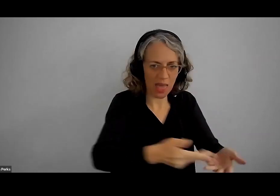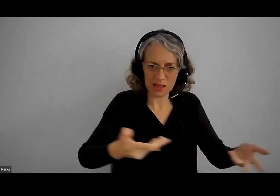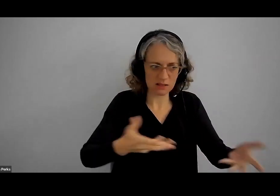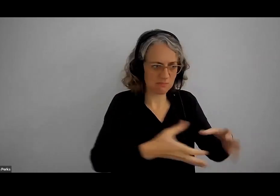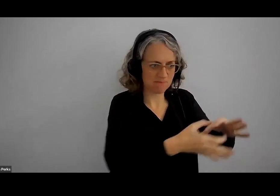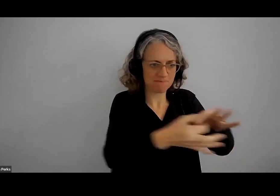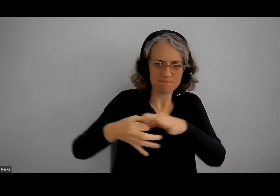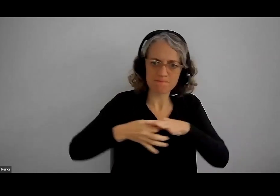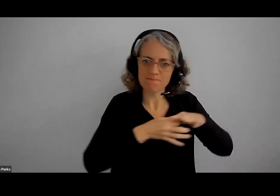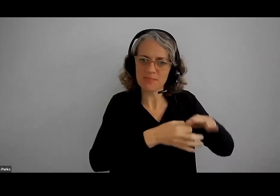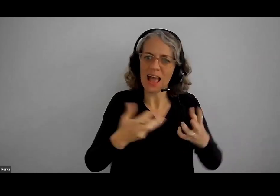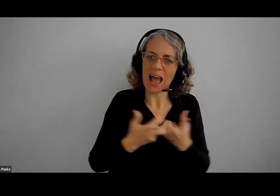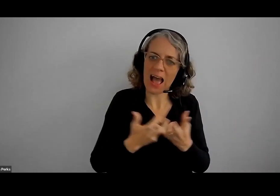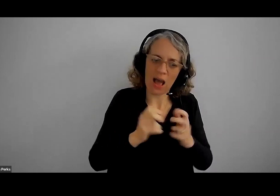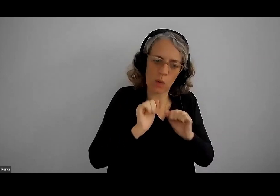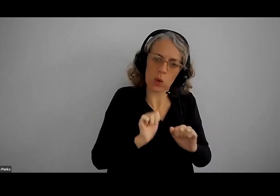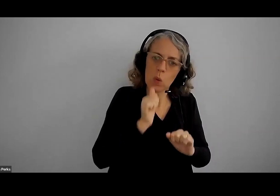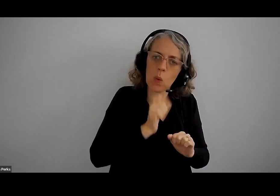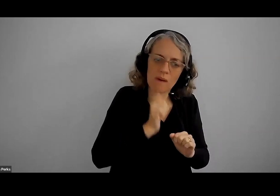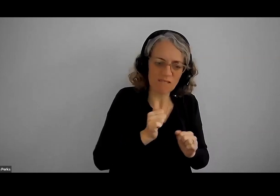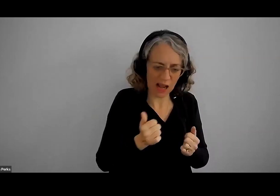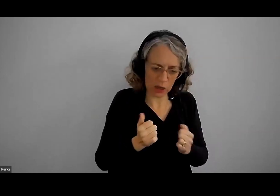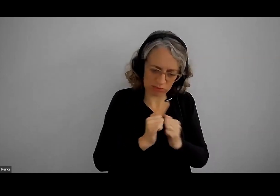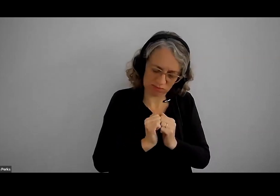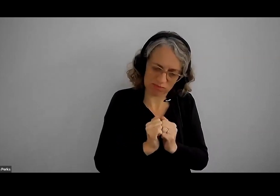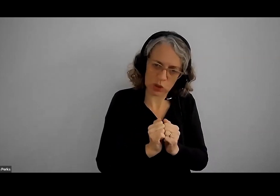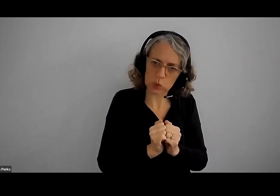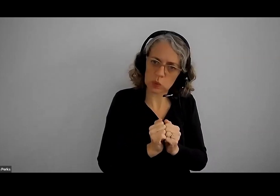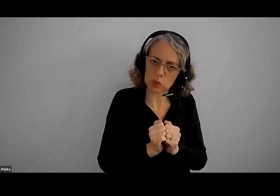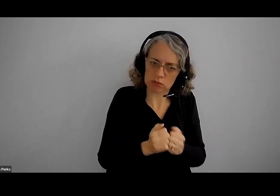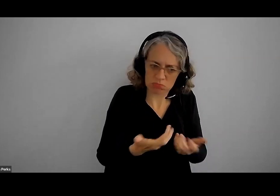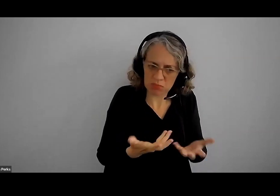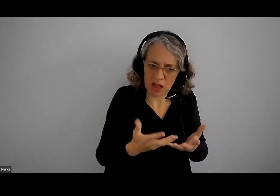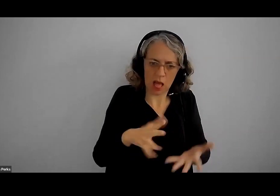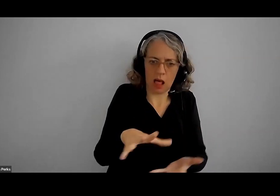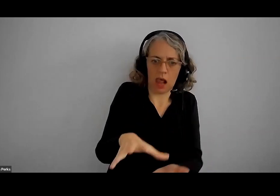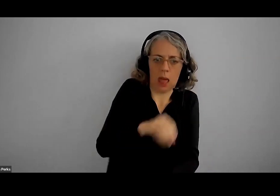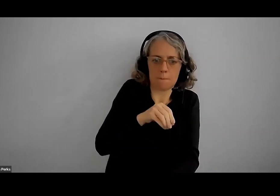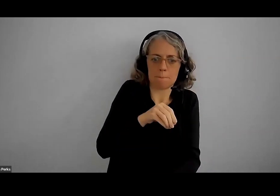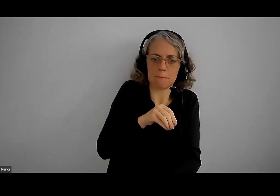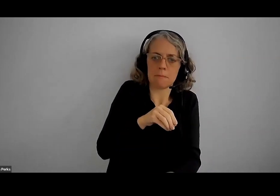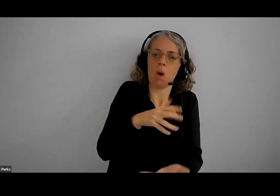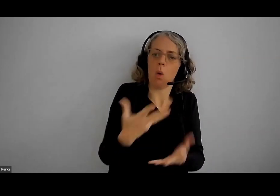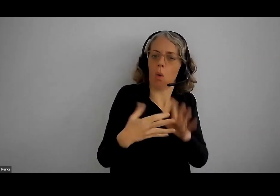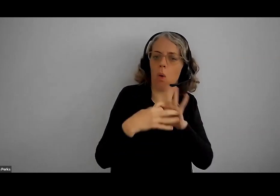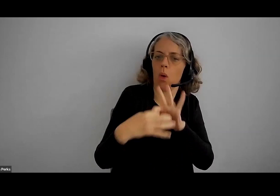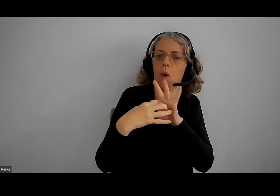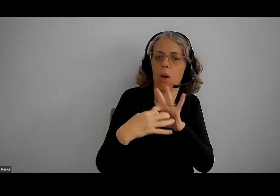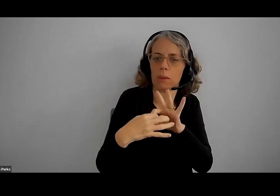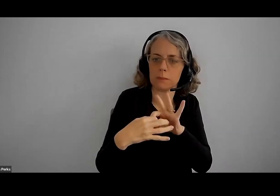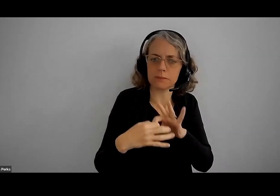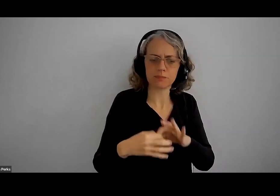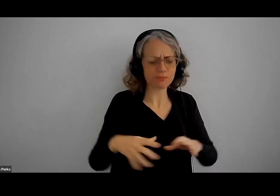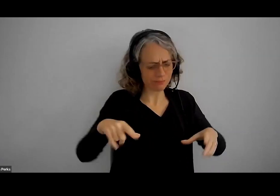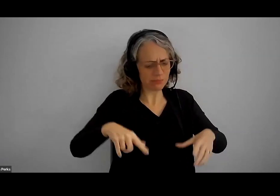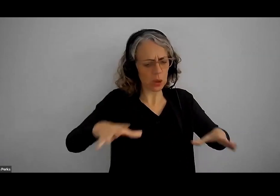do you live out your values in those relations? Are they extractive or collaborative? How is this organization governed? Who's